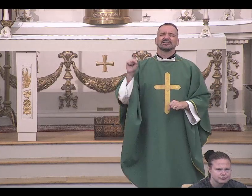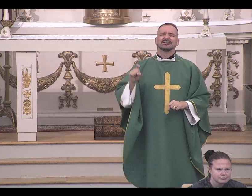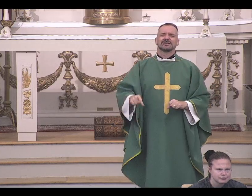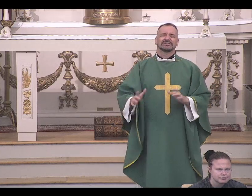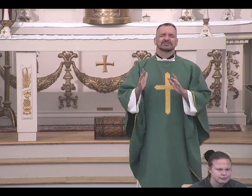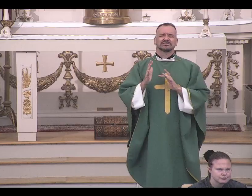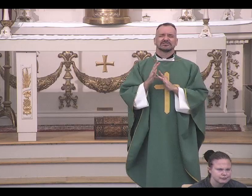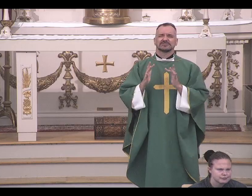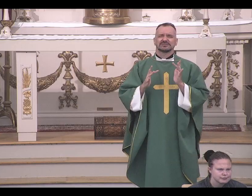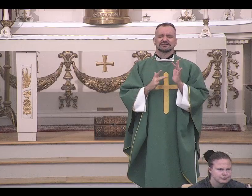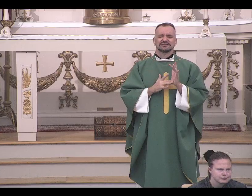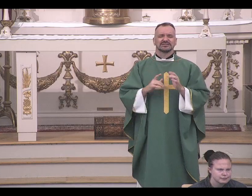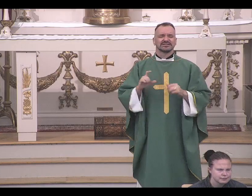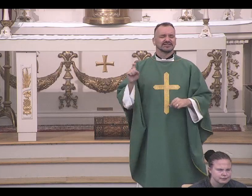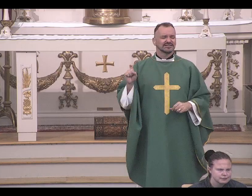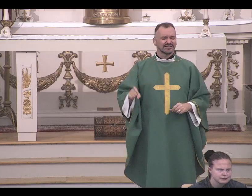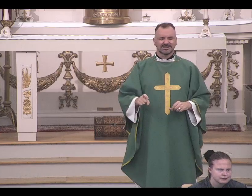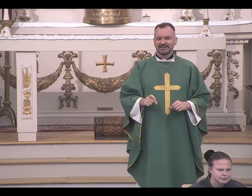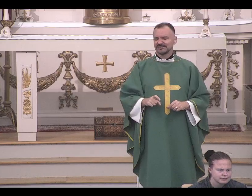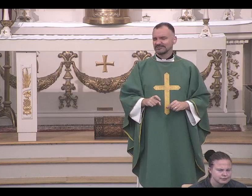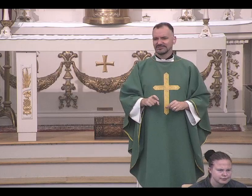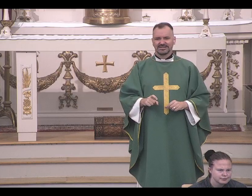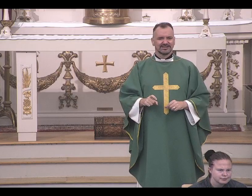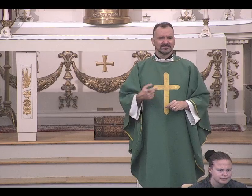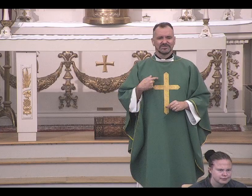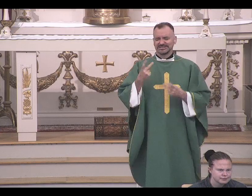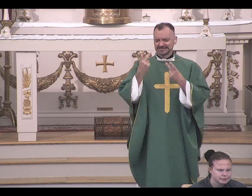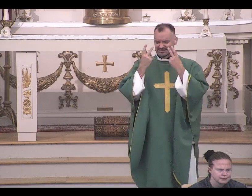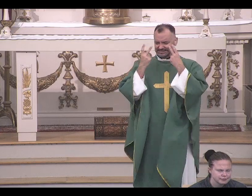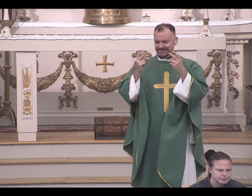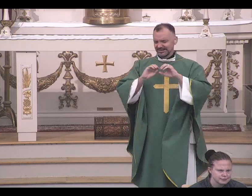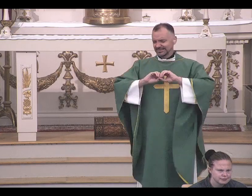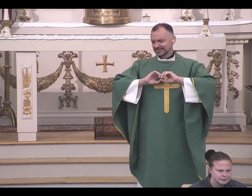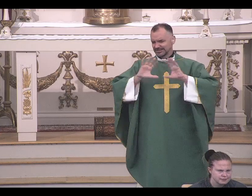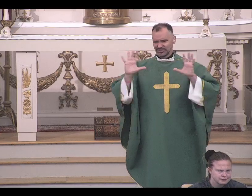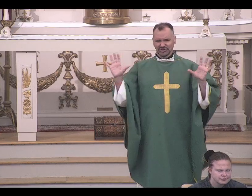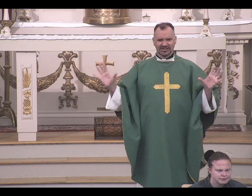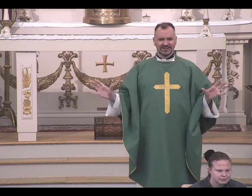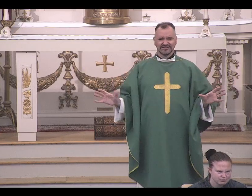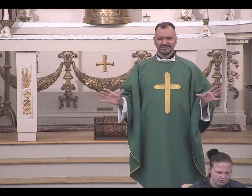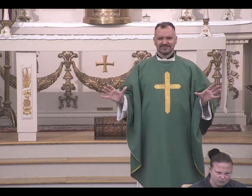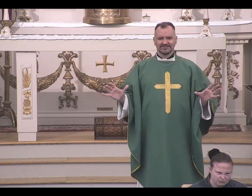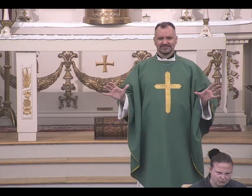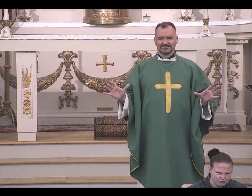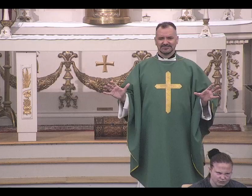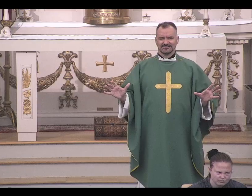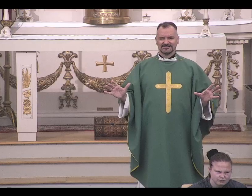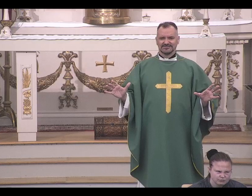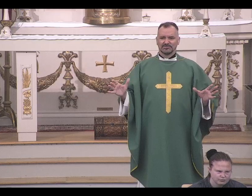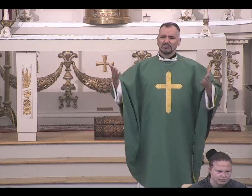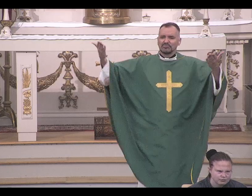such dire need of the church of Jesus. We see this